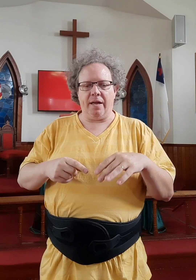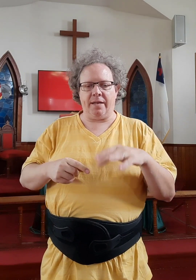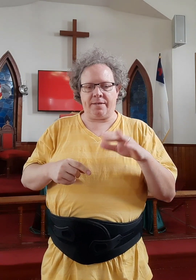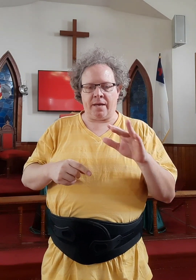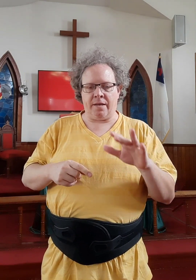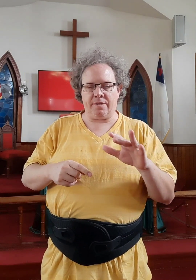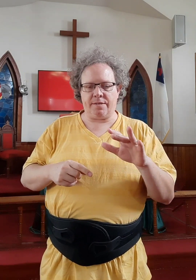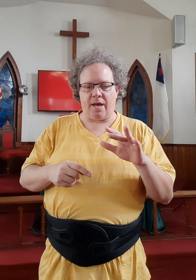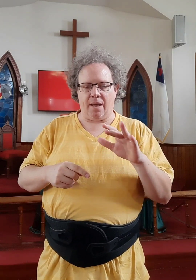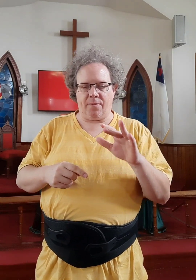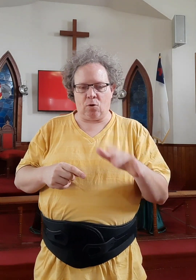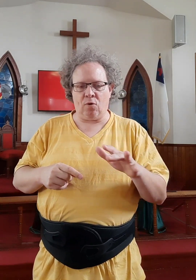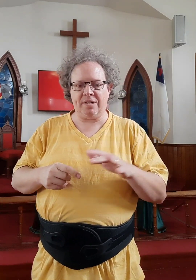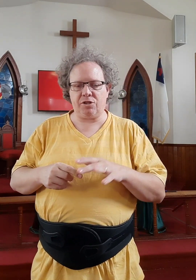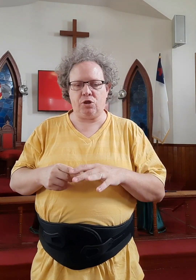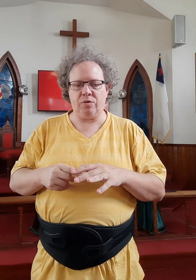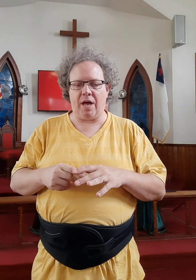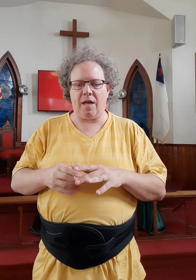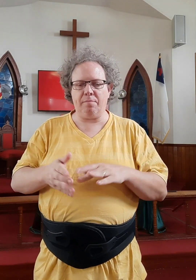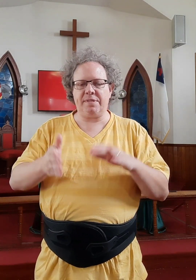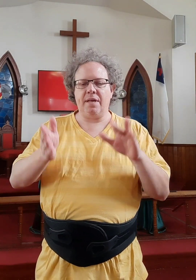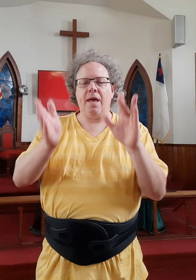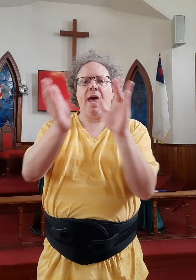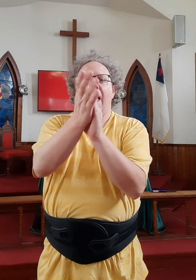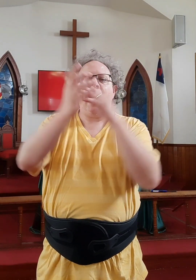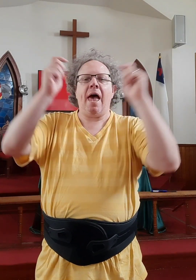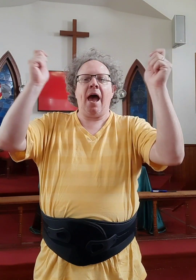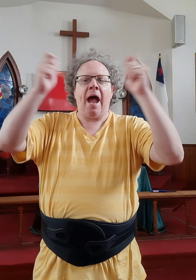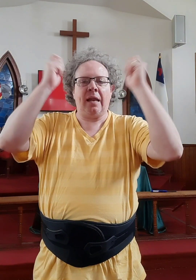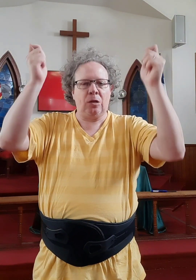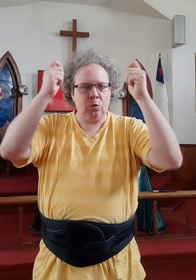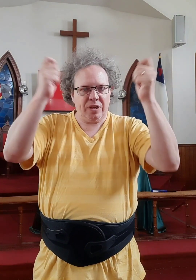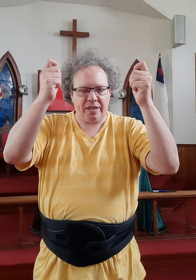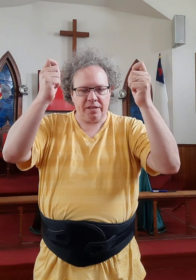It does the chorus 2 times. Hallelujah.